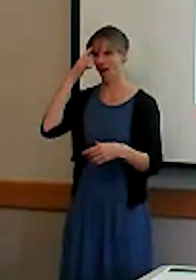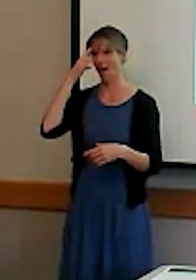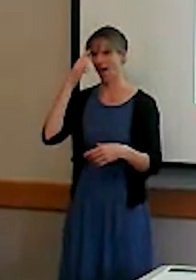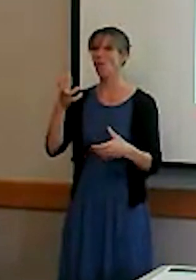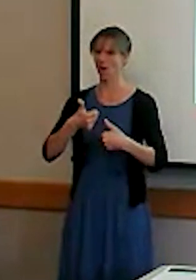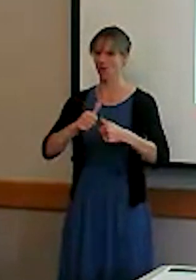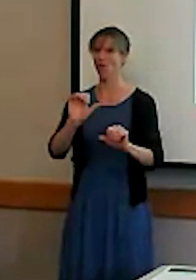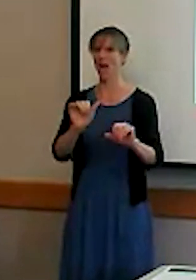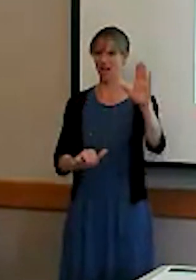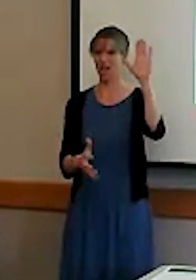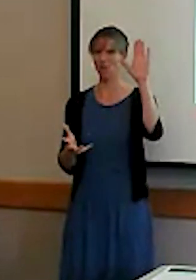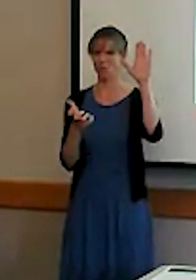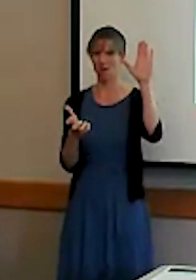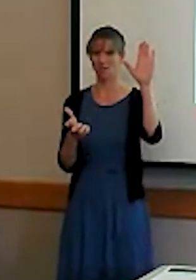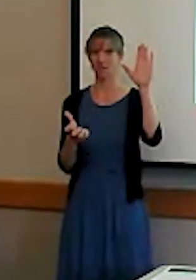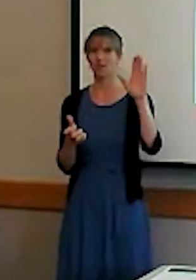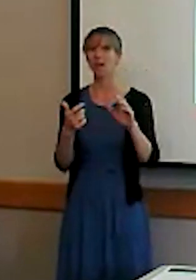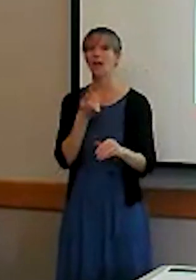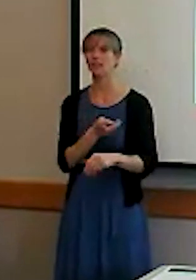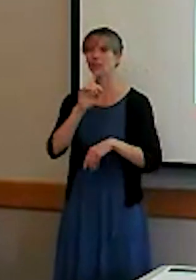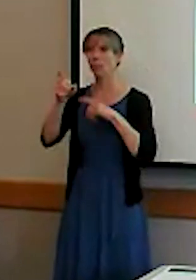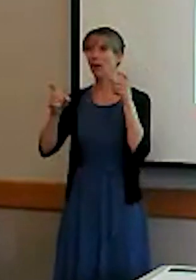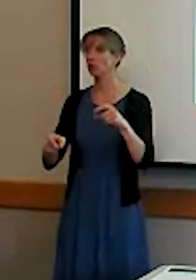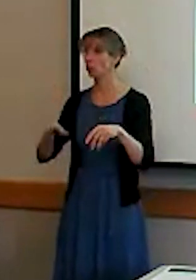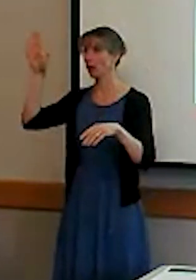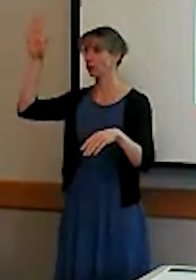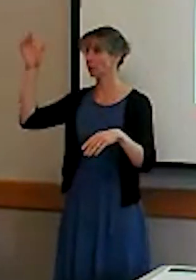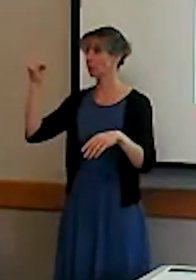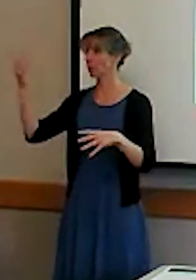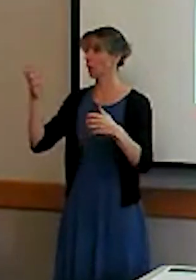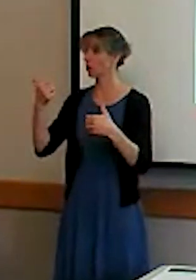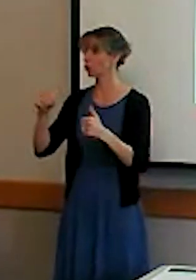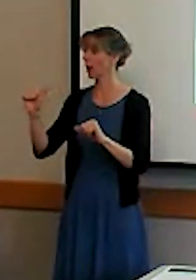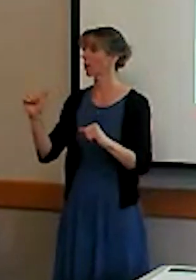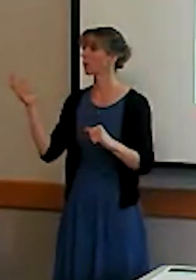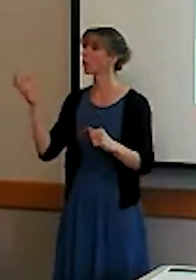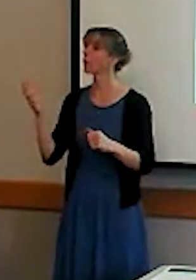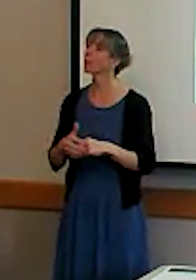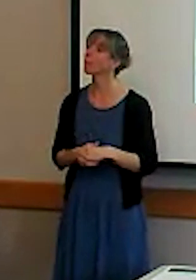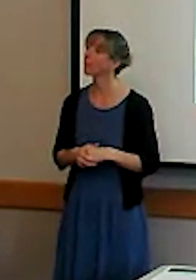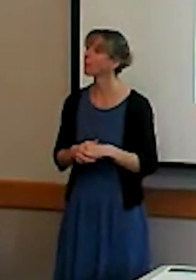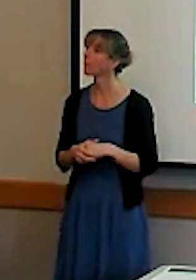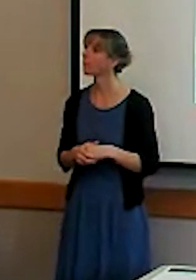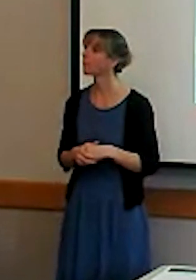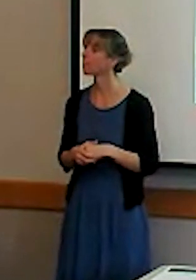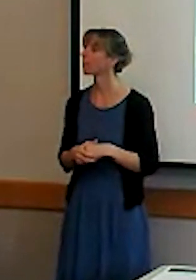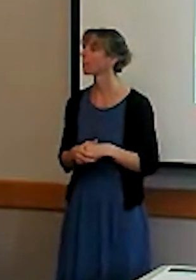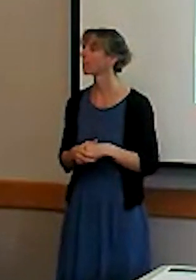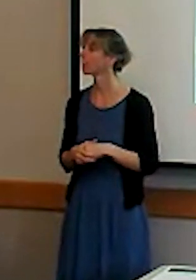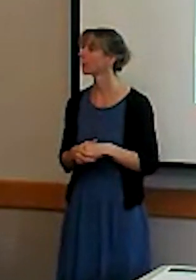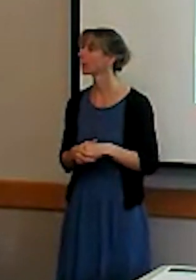one I want to try? And I have several prizes, so raise your hand if there's anything you want to try. Yeah.